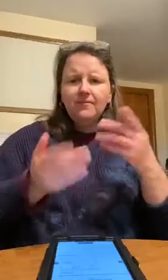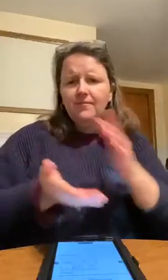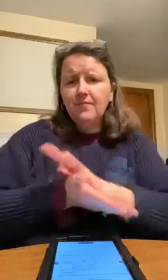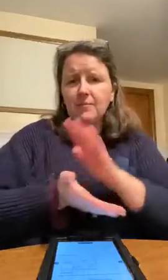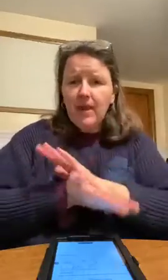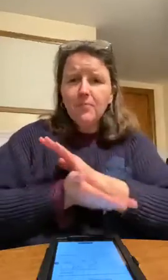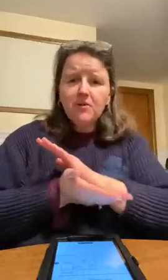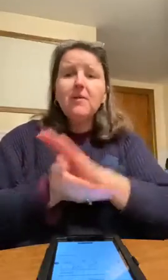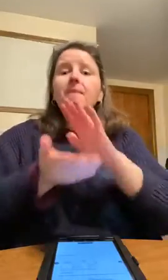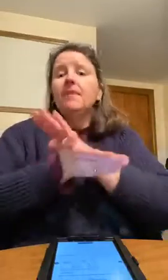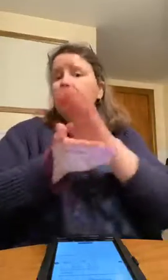papers